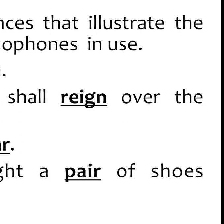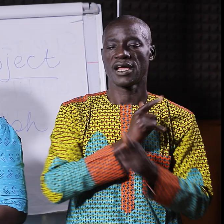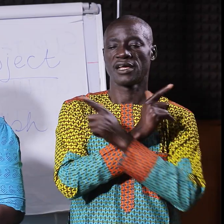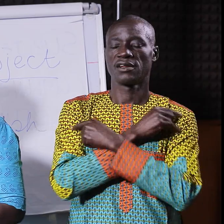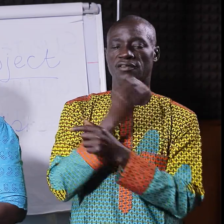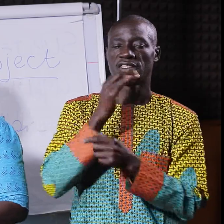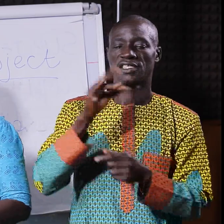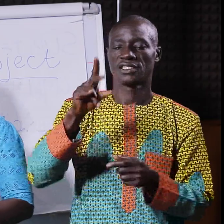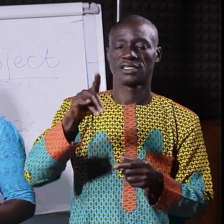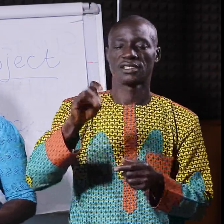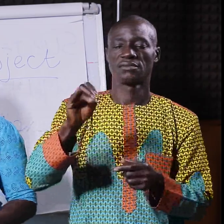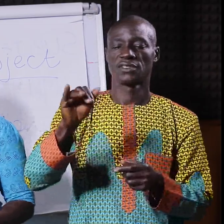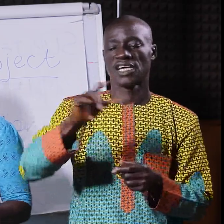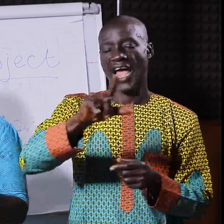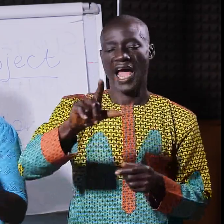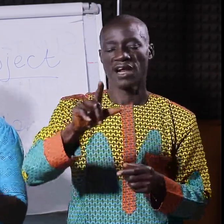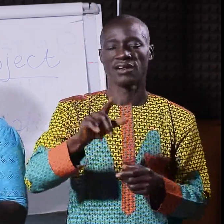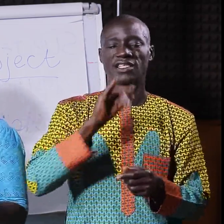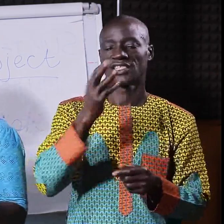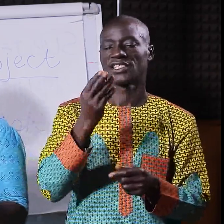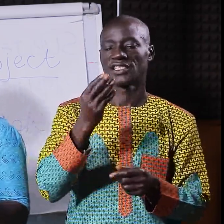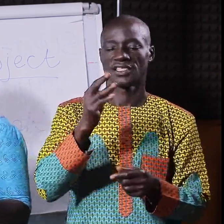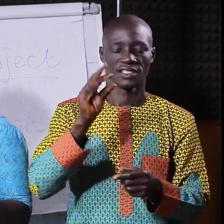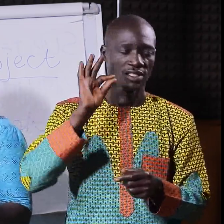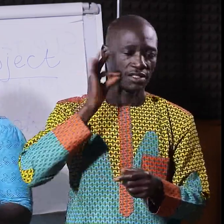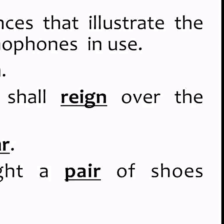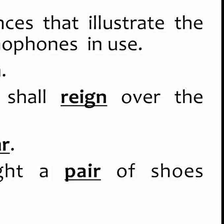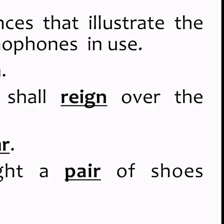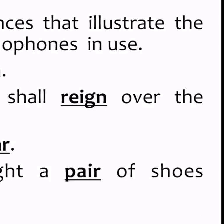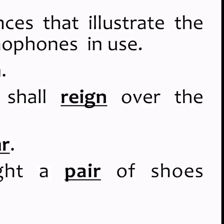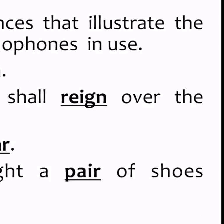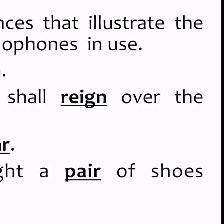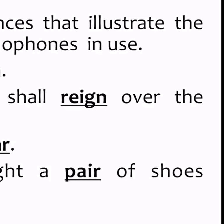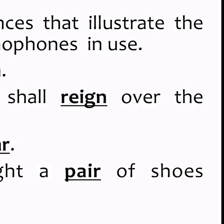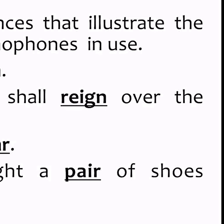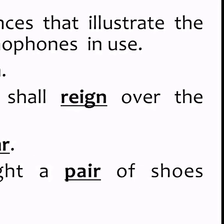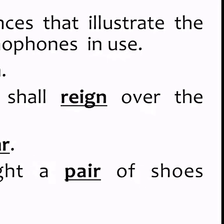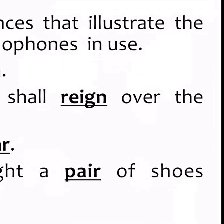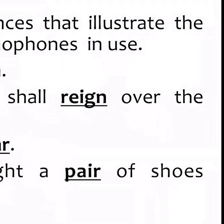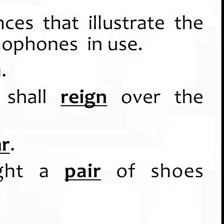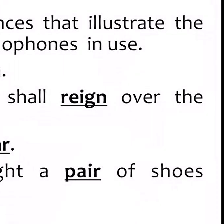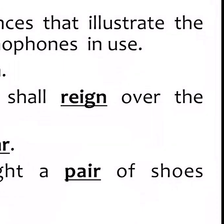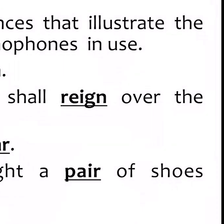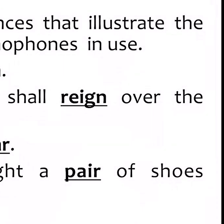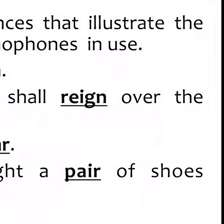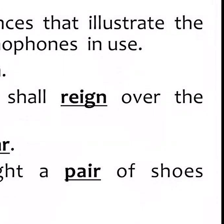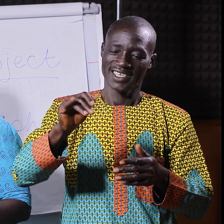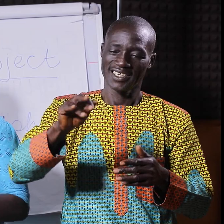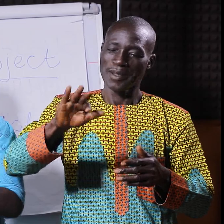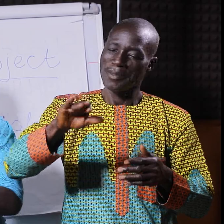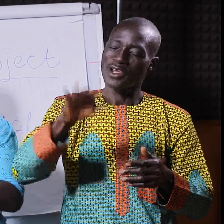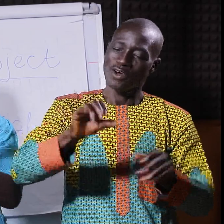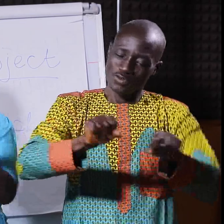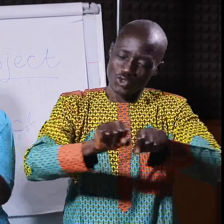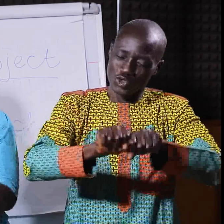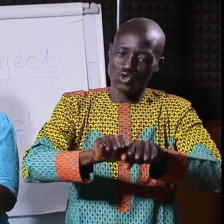pear. Pear here, P-E-A-R, is a fruit. B, Musa bought a pair of shoes yesterday. That's